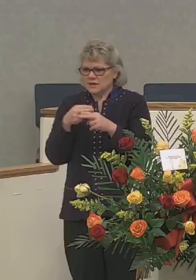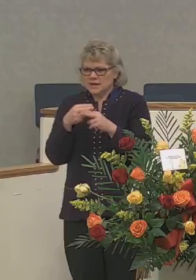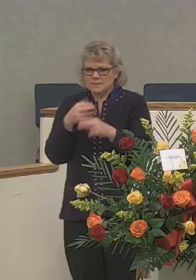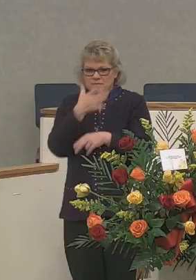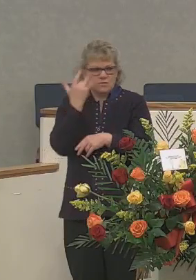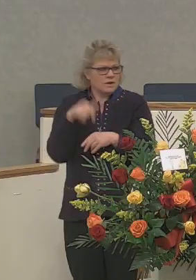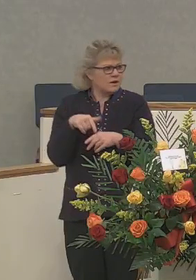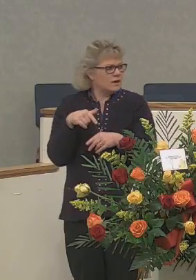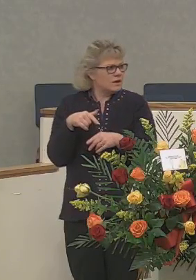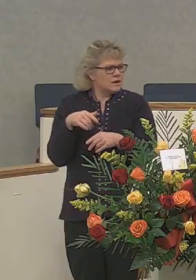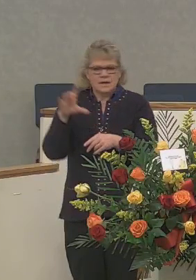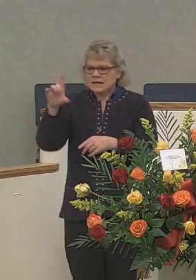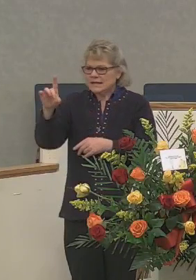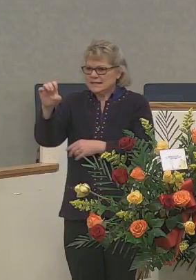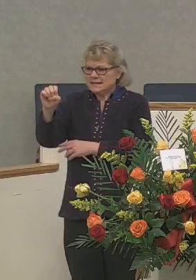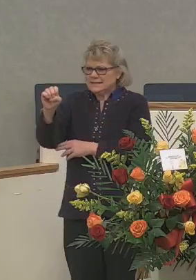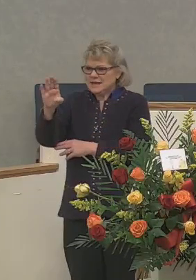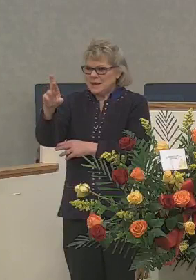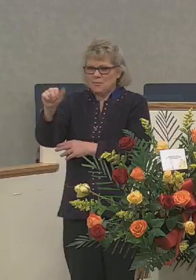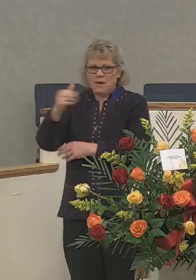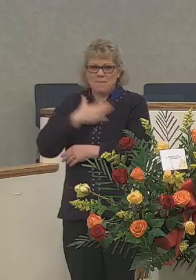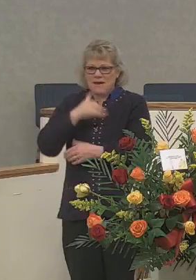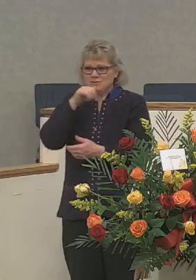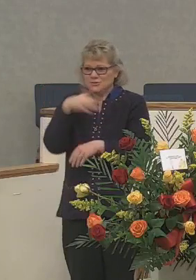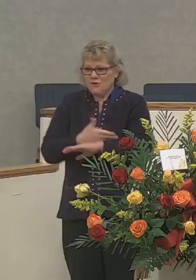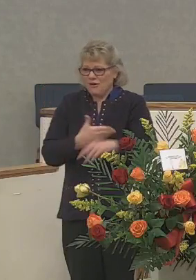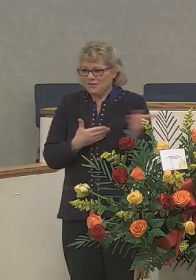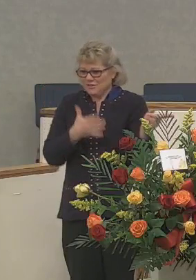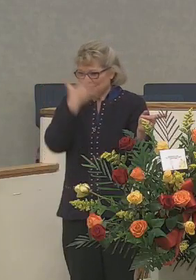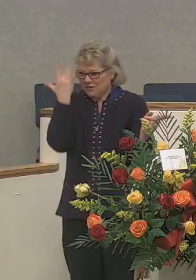I mean, Deborah, my daughter.